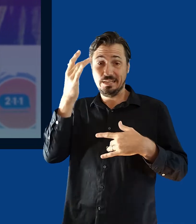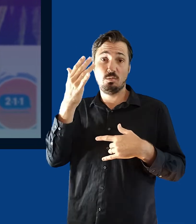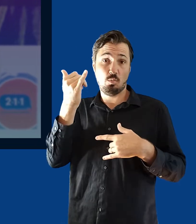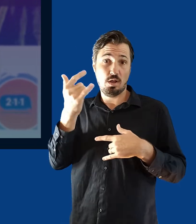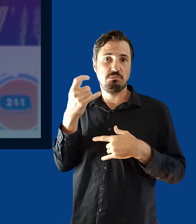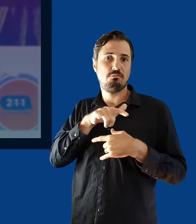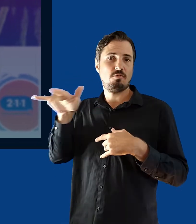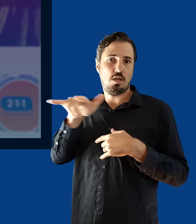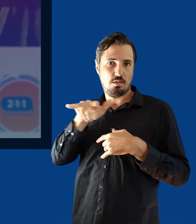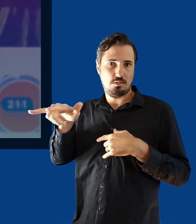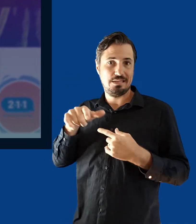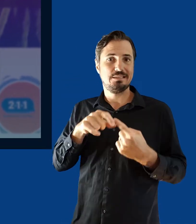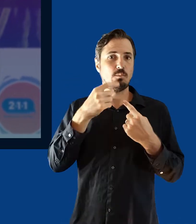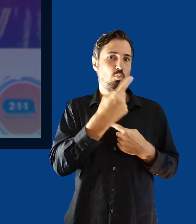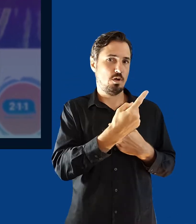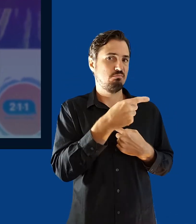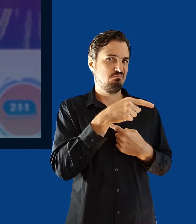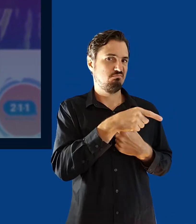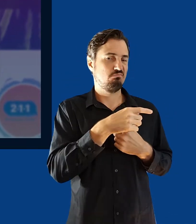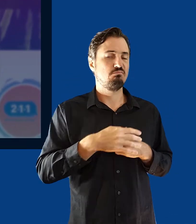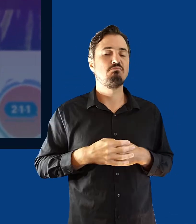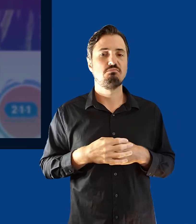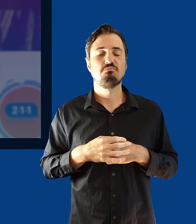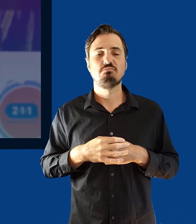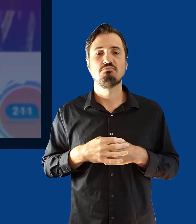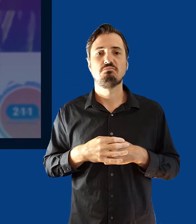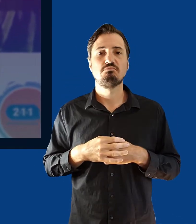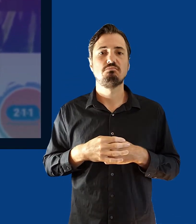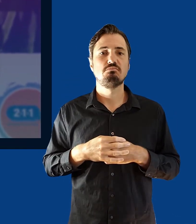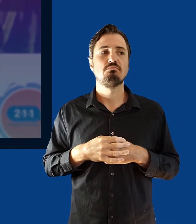Management Agency or KEMA site at